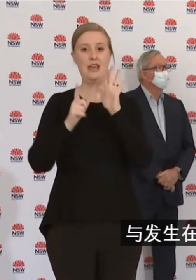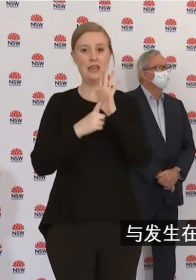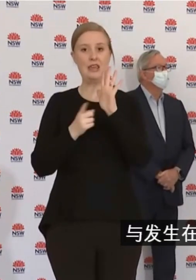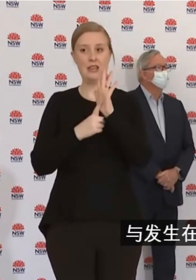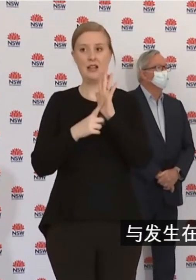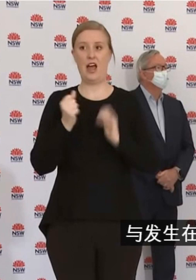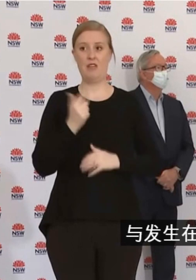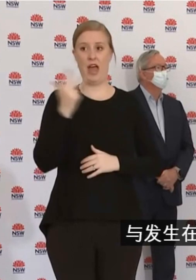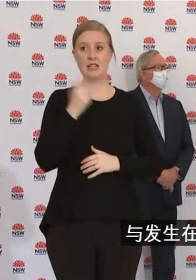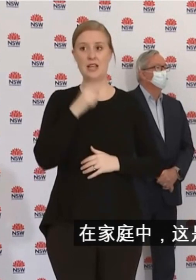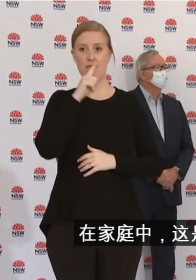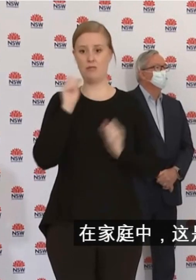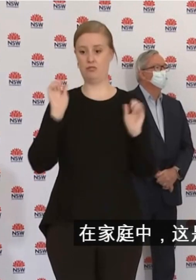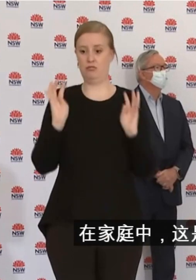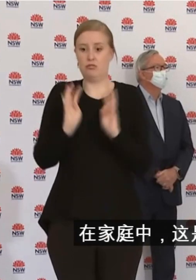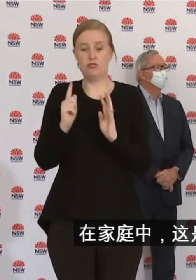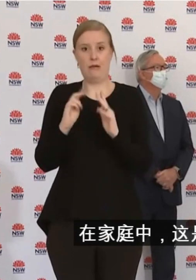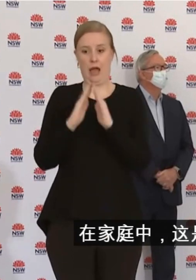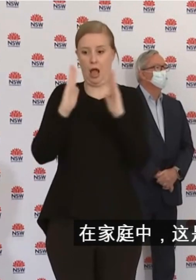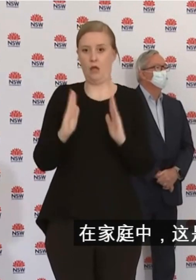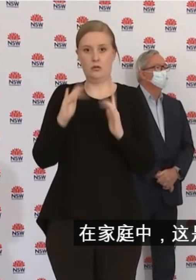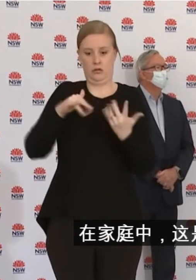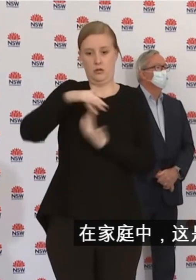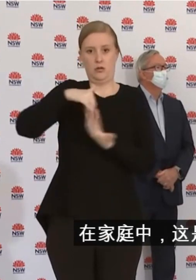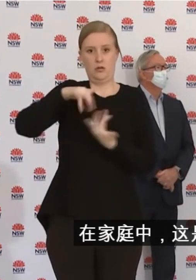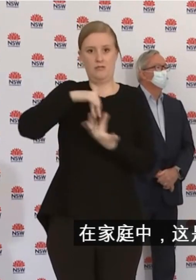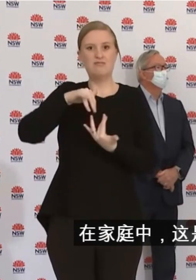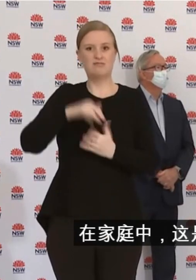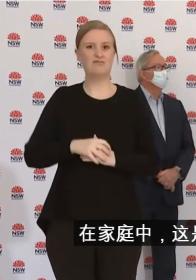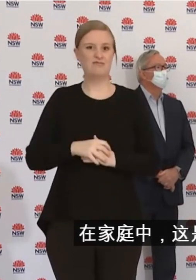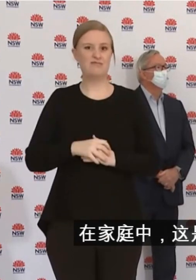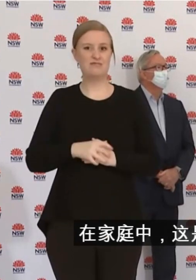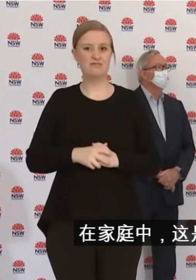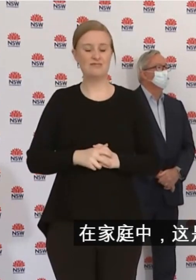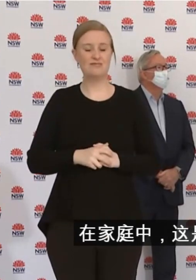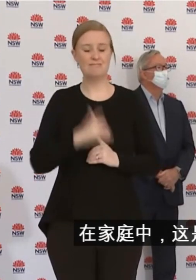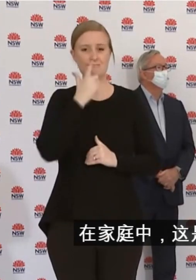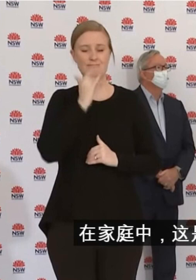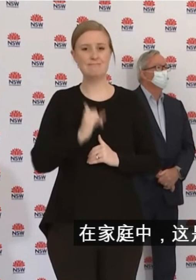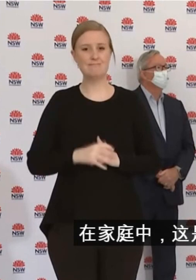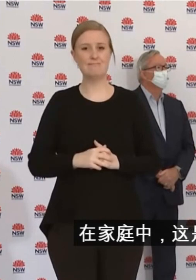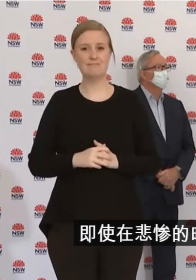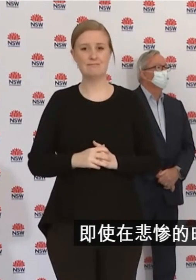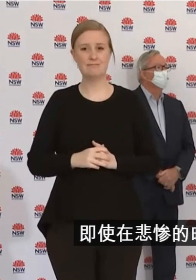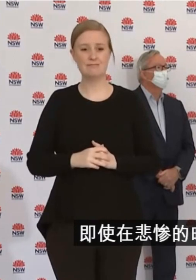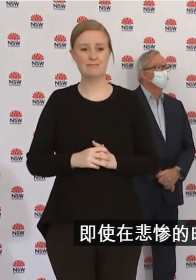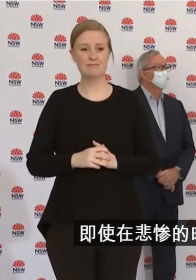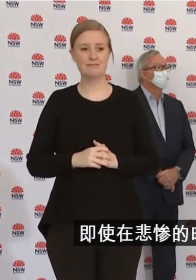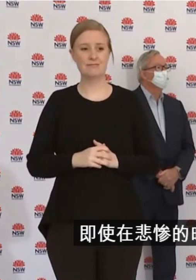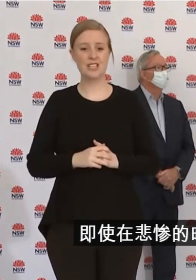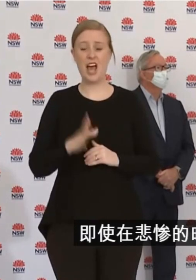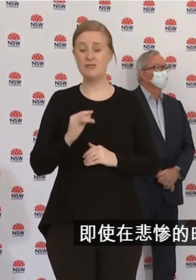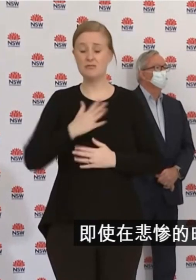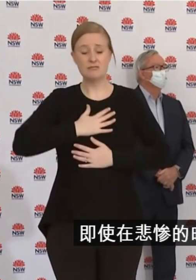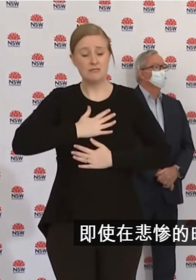which took place following a tragedy in the family. It's an example of how families coming together, even